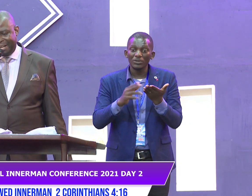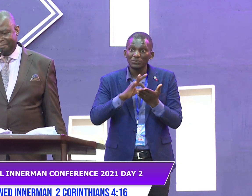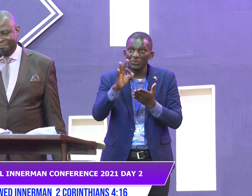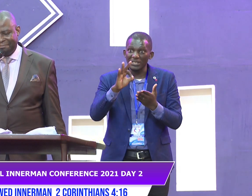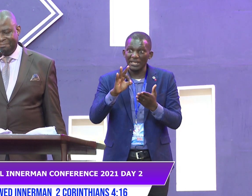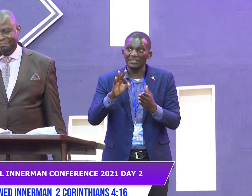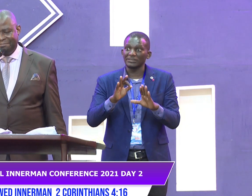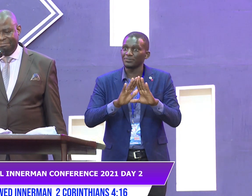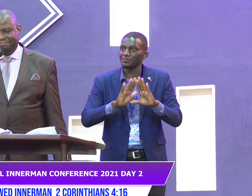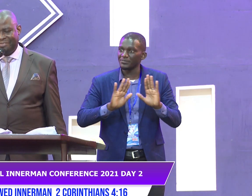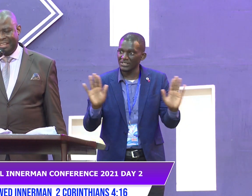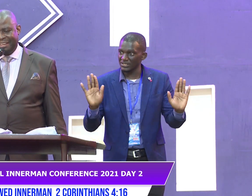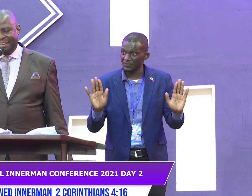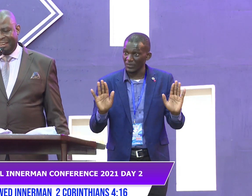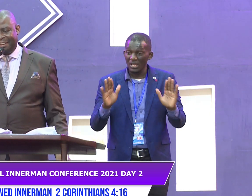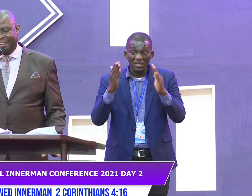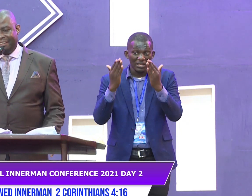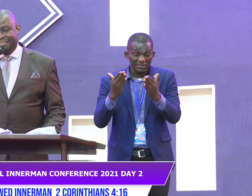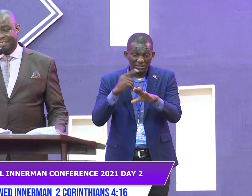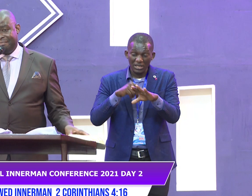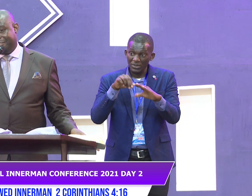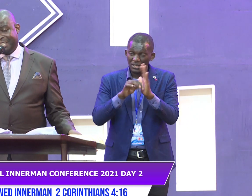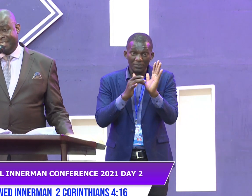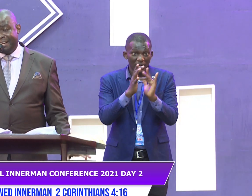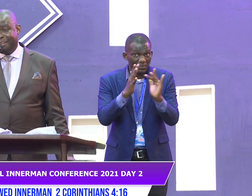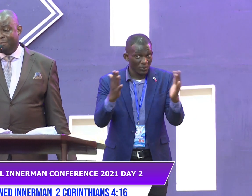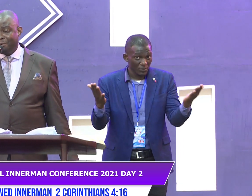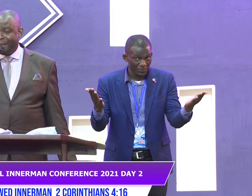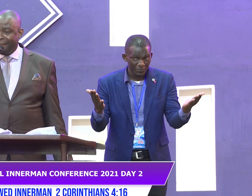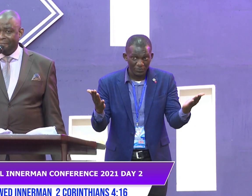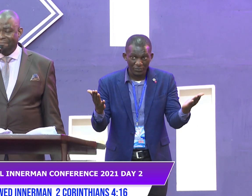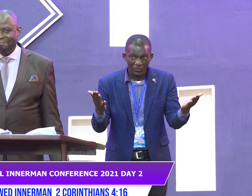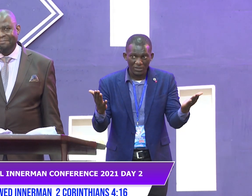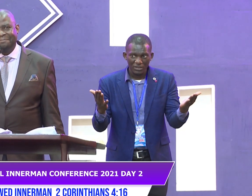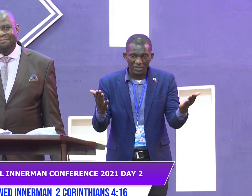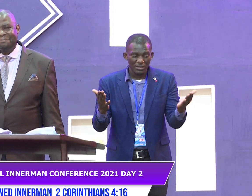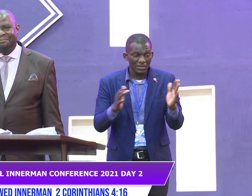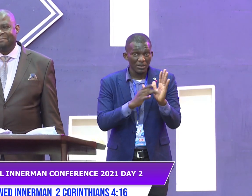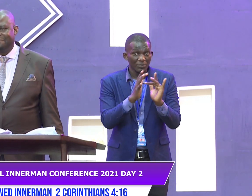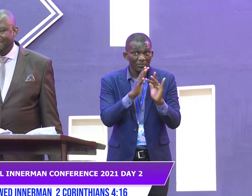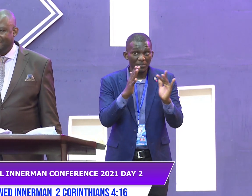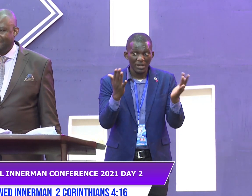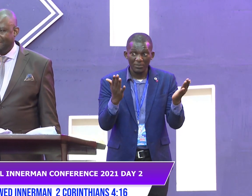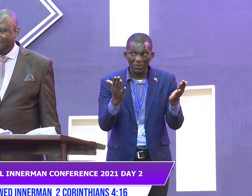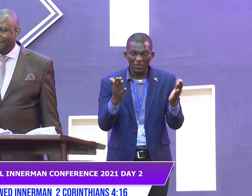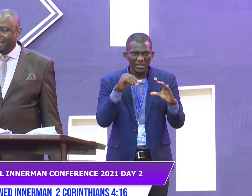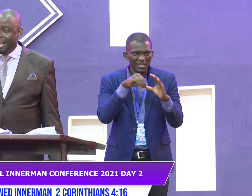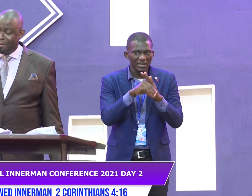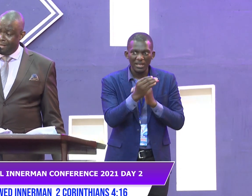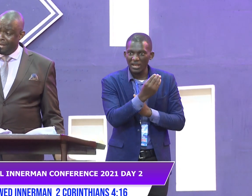There is a session, a time in the scripture. I think it's in the book